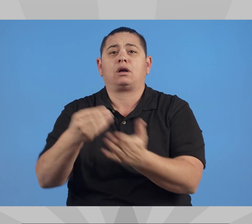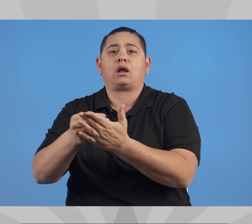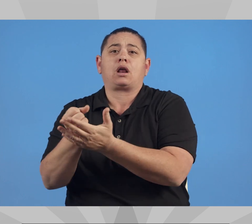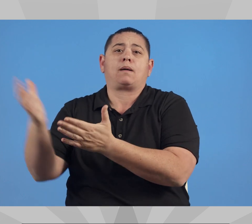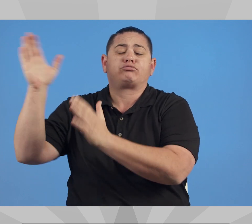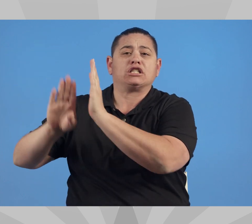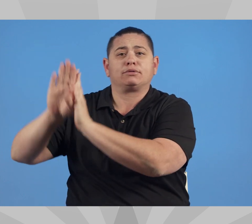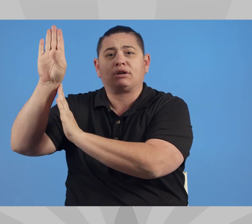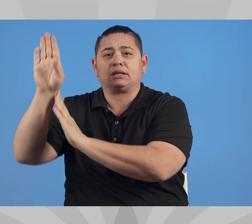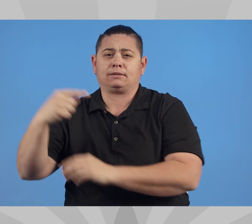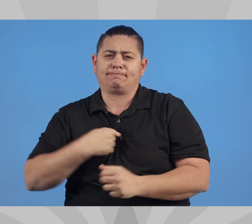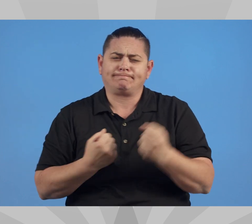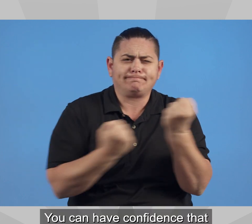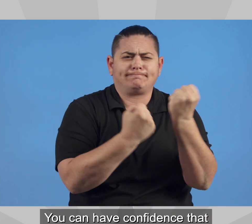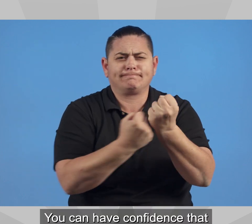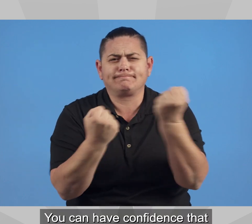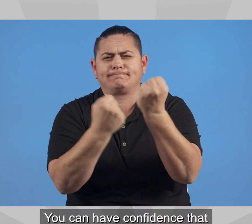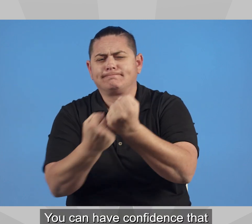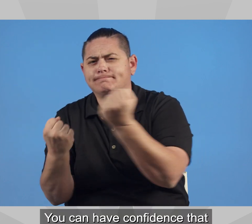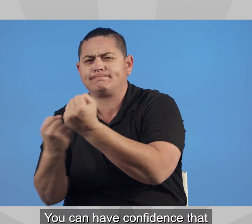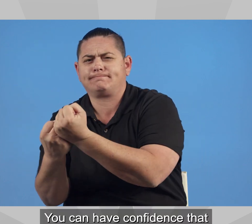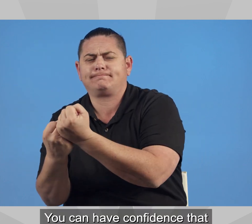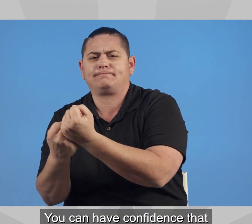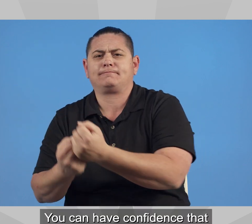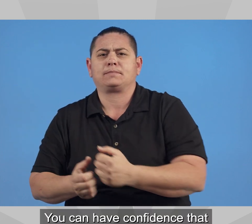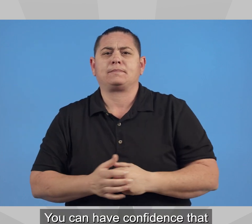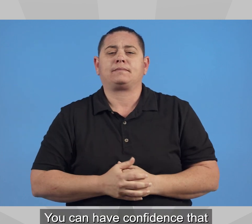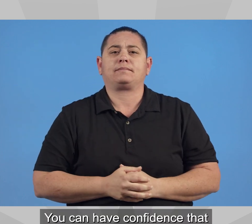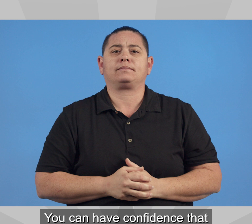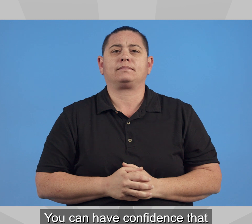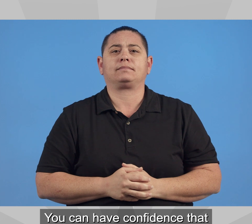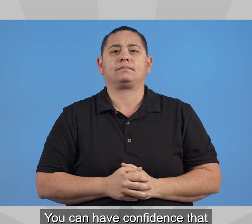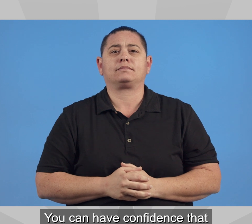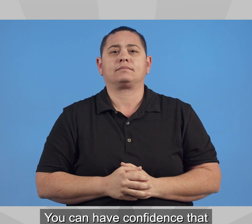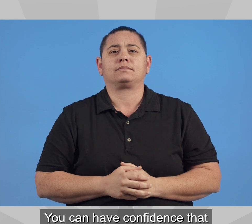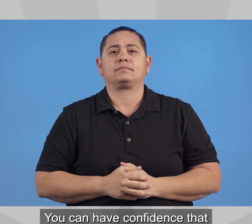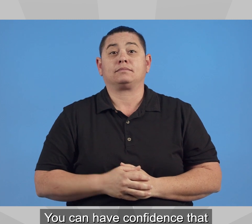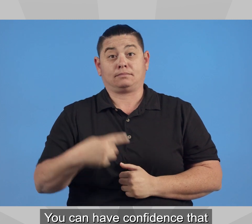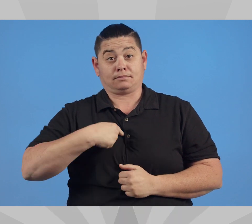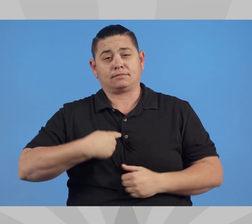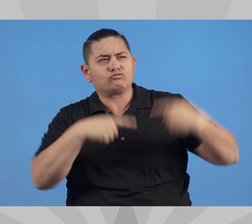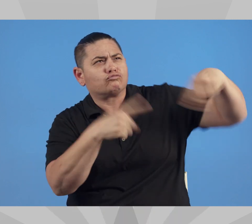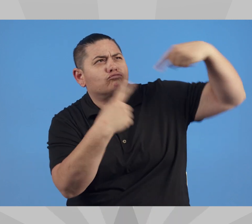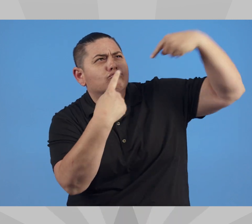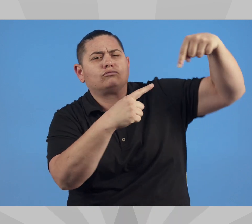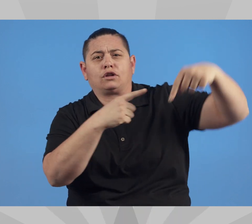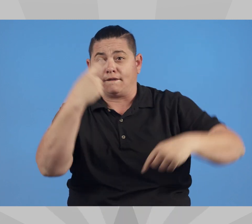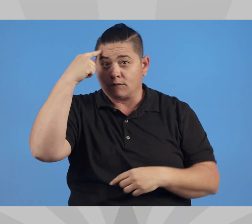in Arizona, you can have confidence that I will always fight for you.